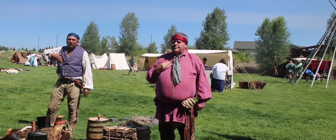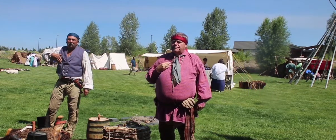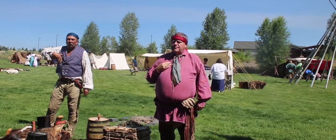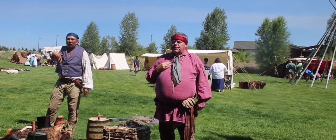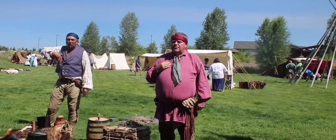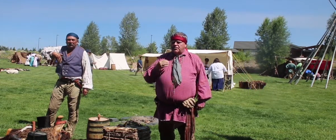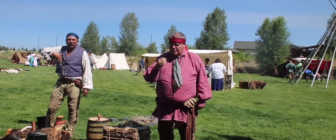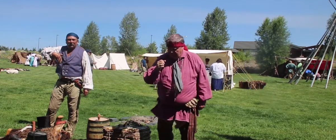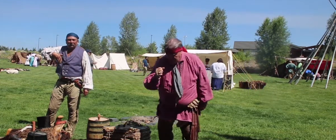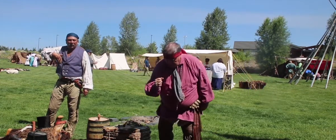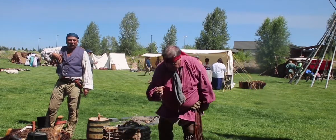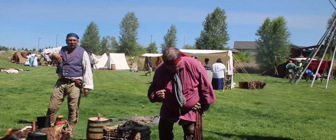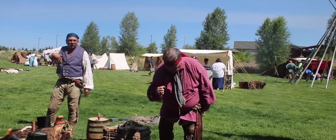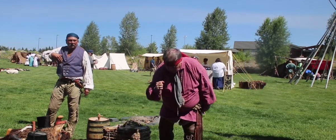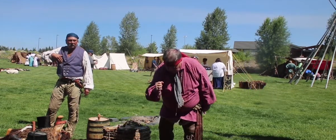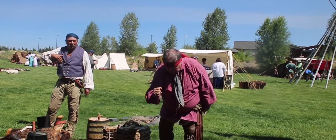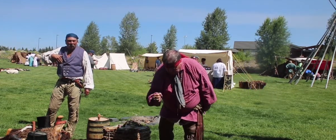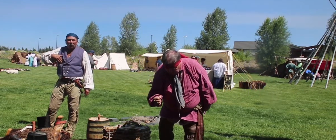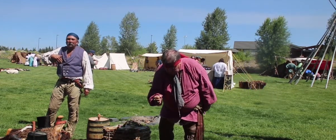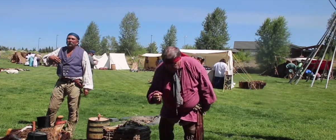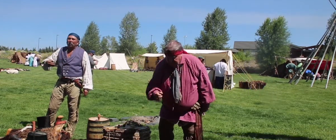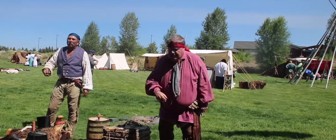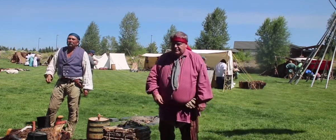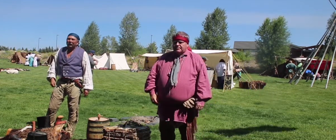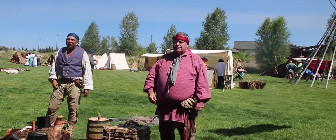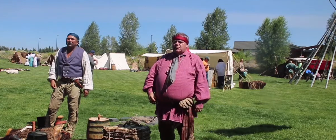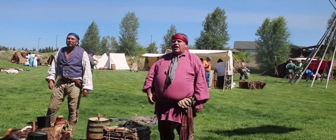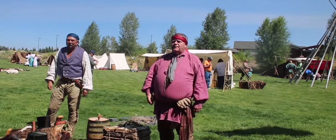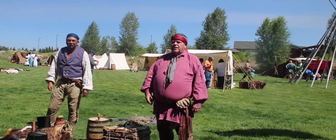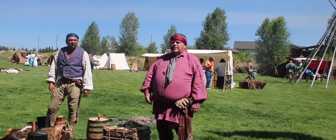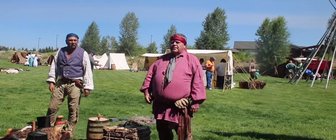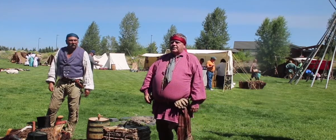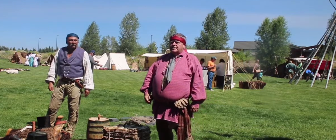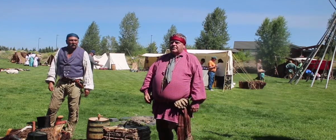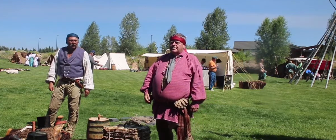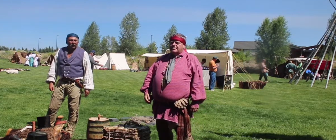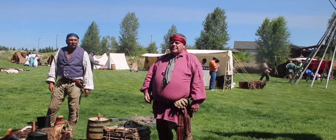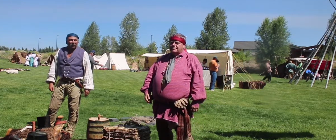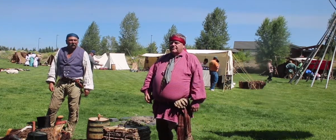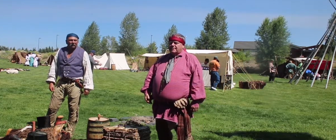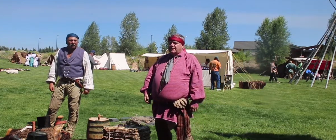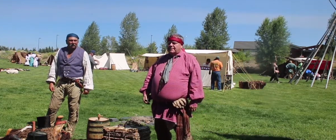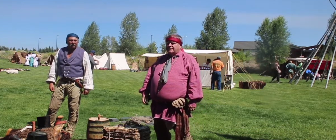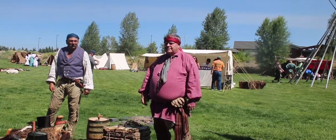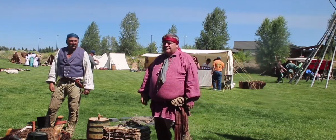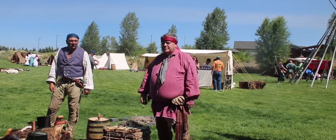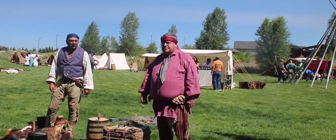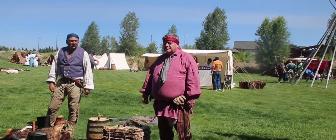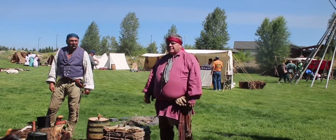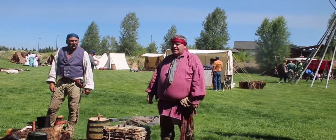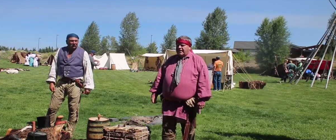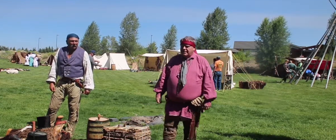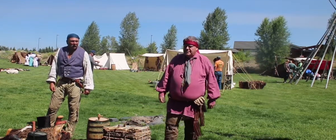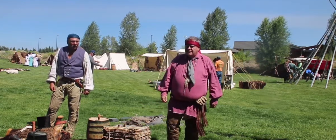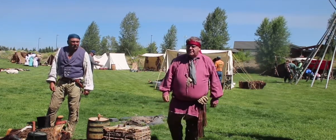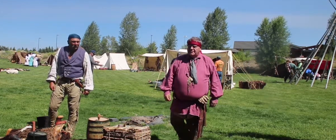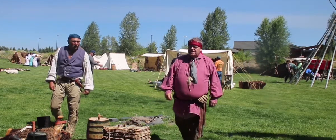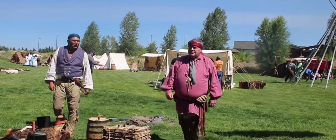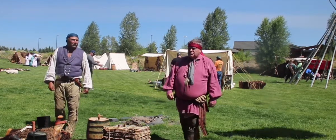or father, just like your father. old man. grandfather. Grandfather. Okay. So you